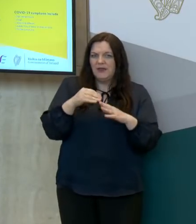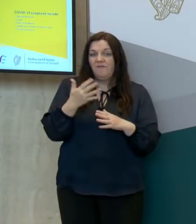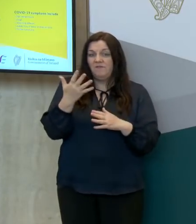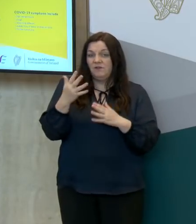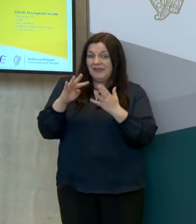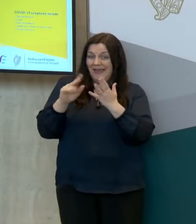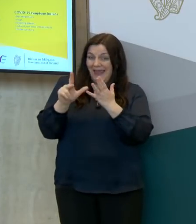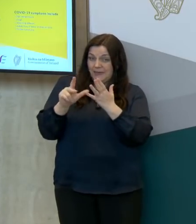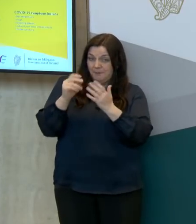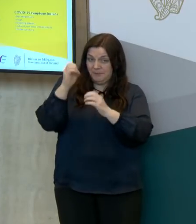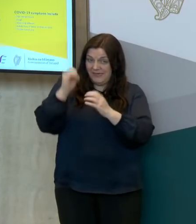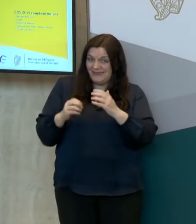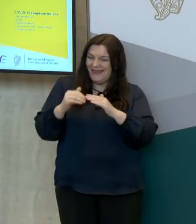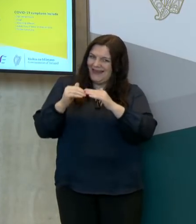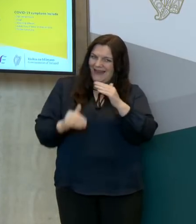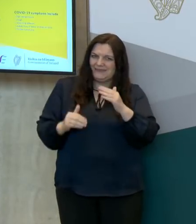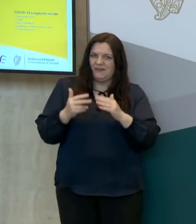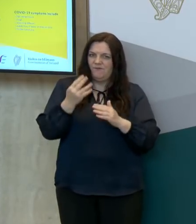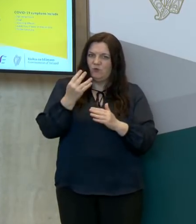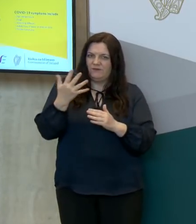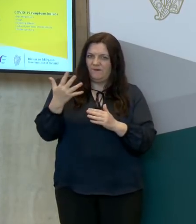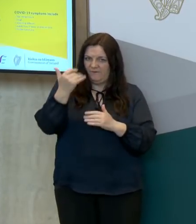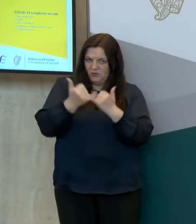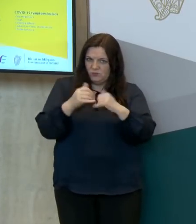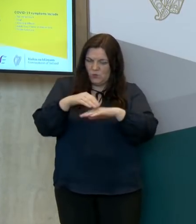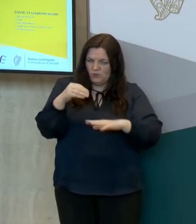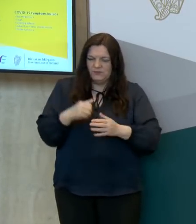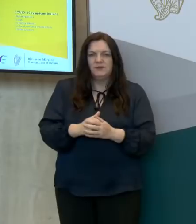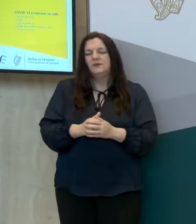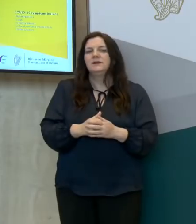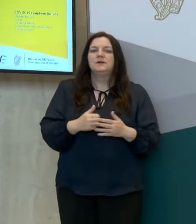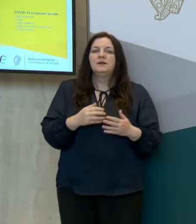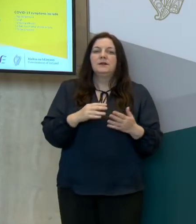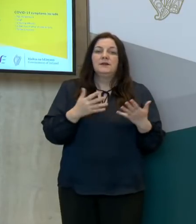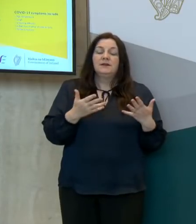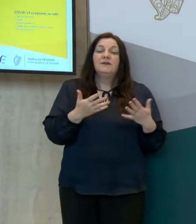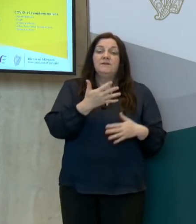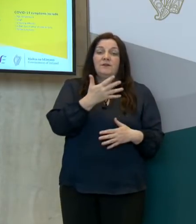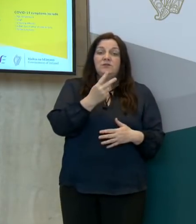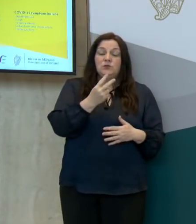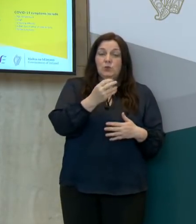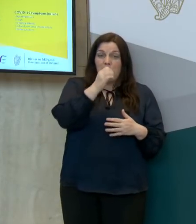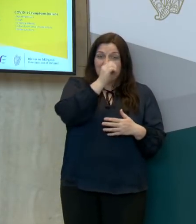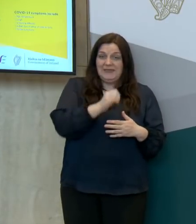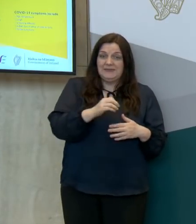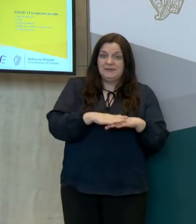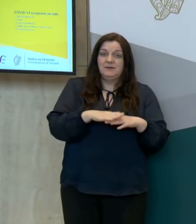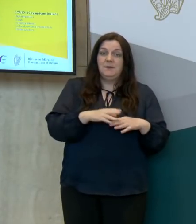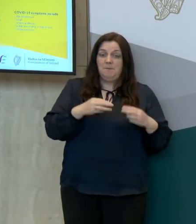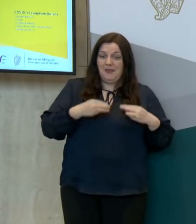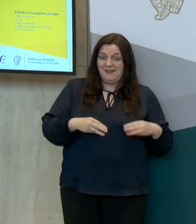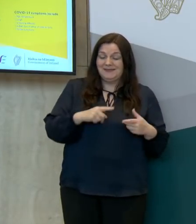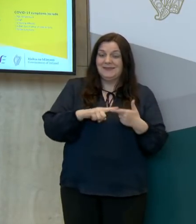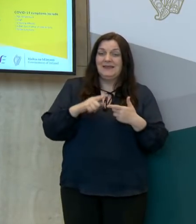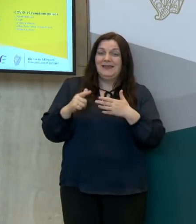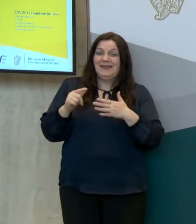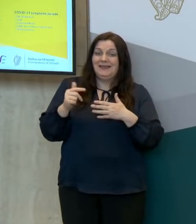years. 96 or 52% were in males, and 86 or 47% were in